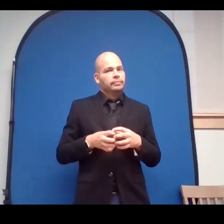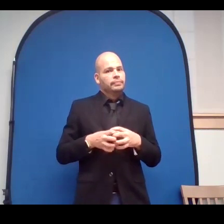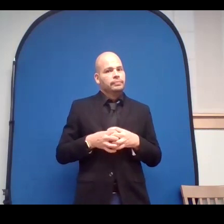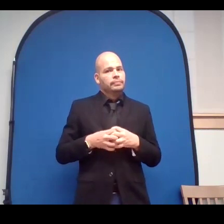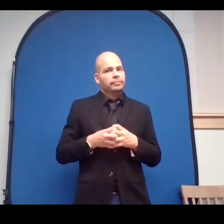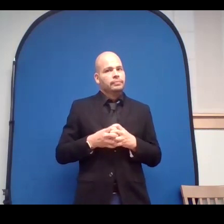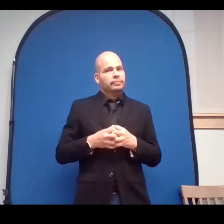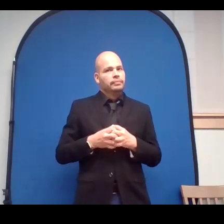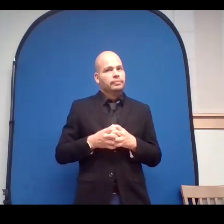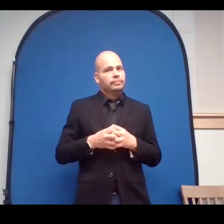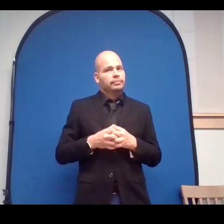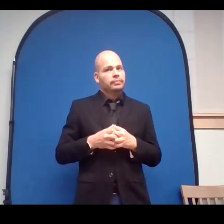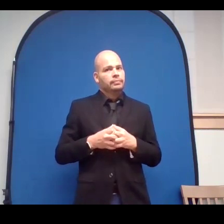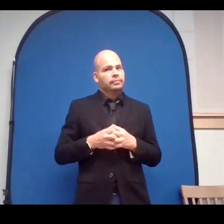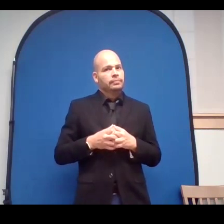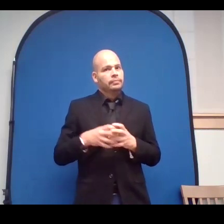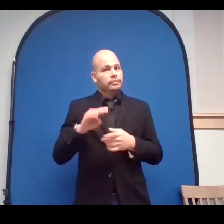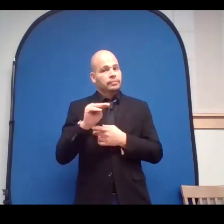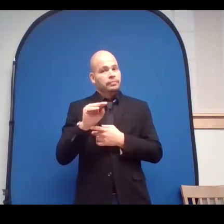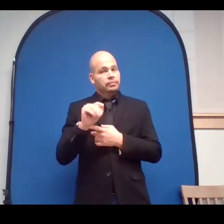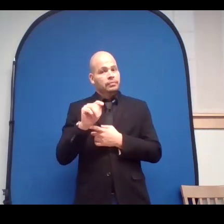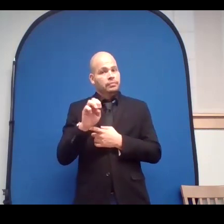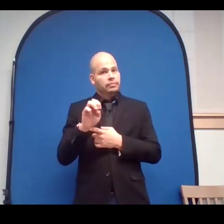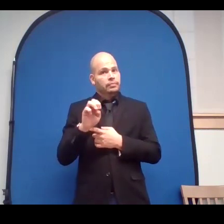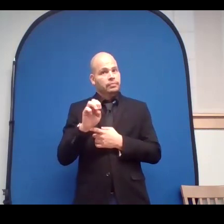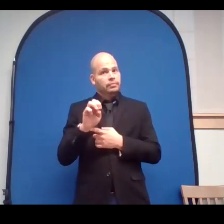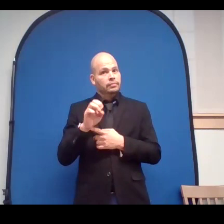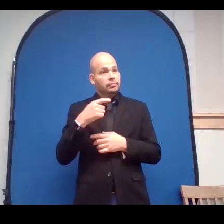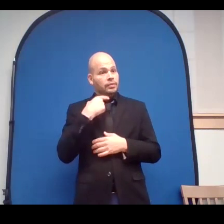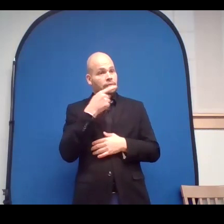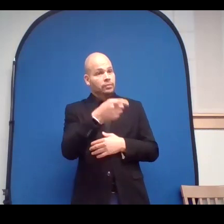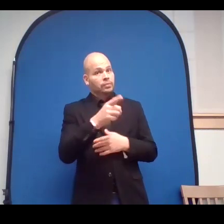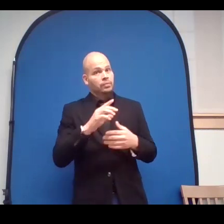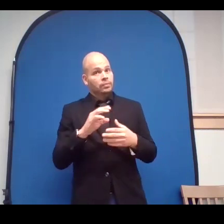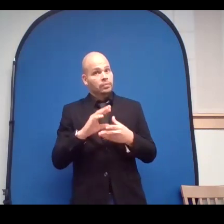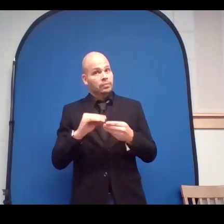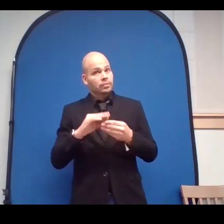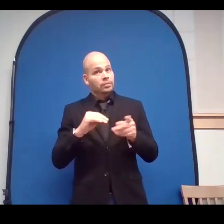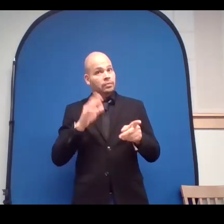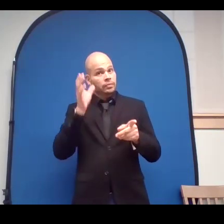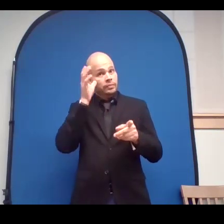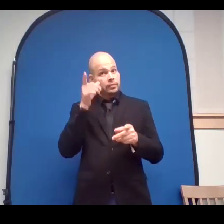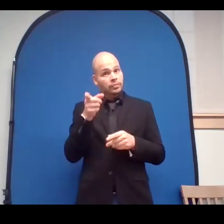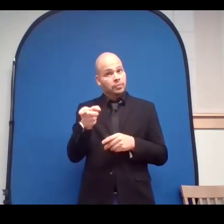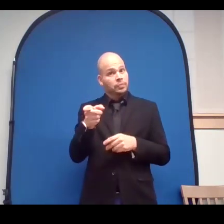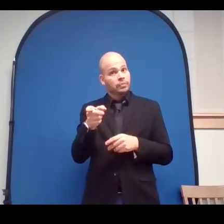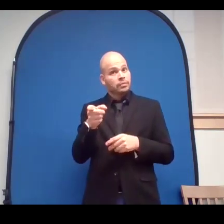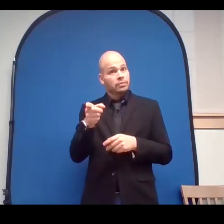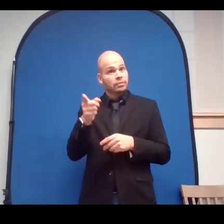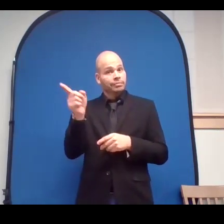Did Sergeant Mote tell you that, according to Deputy Carlton, Robert Card answered the